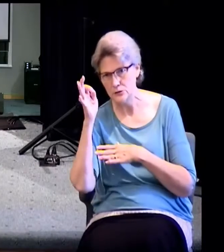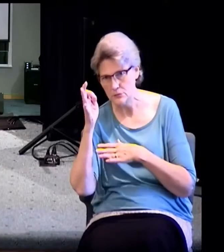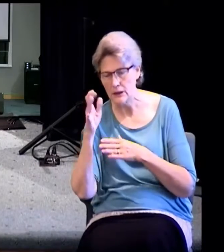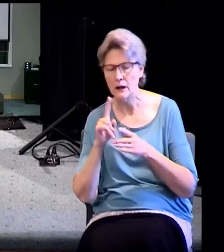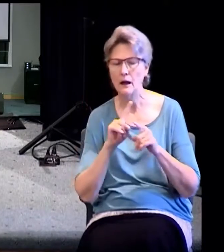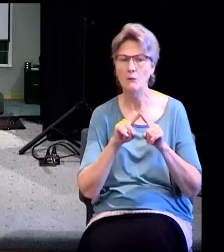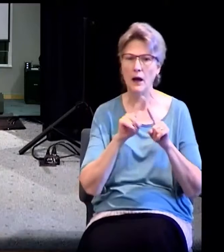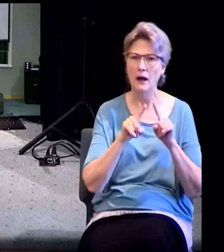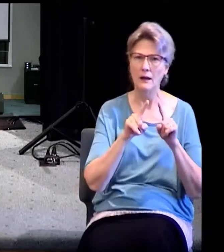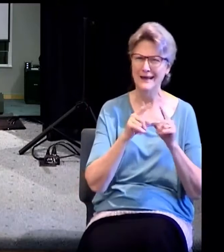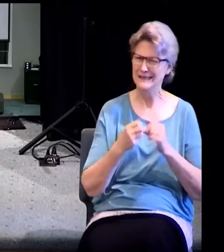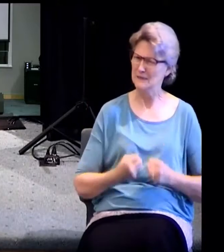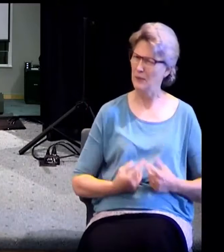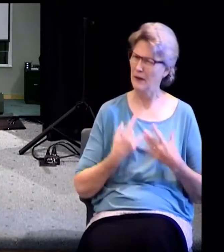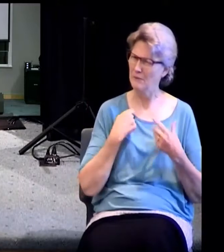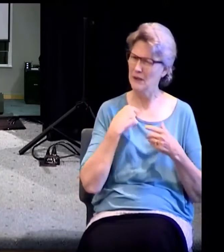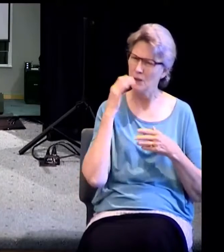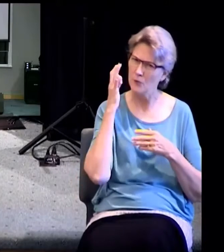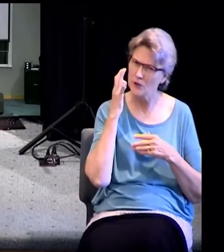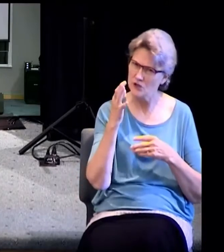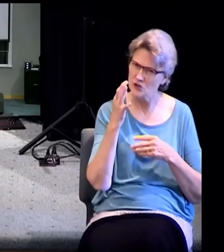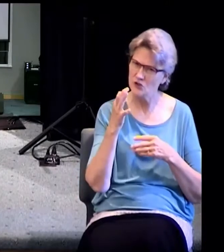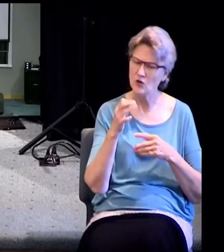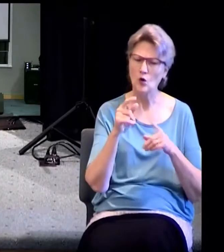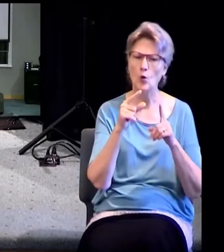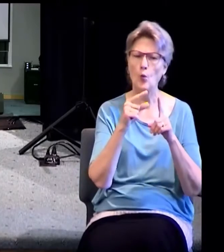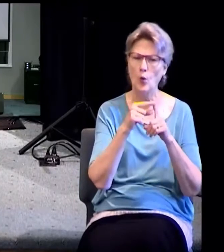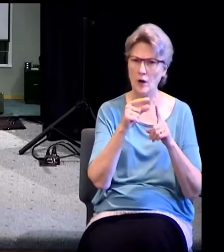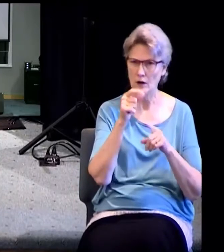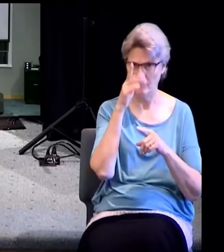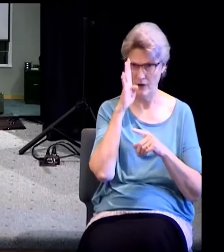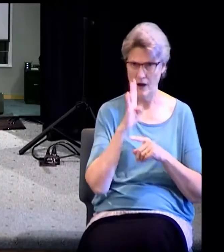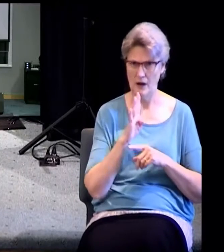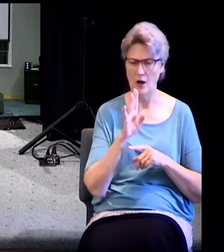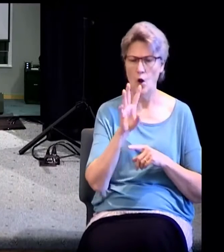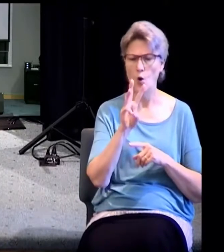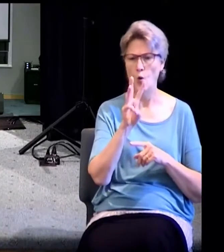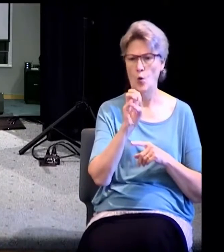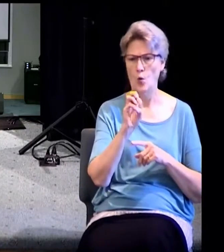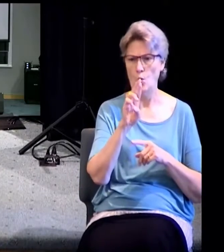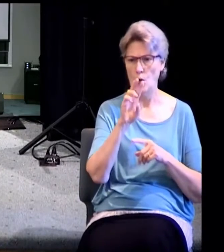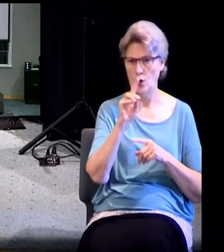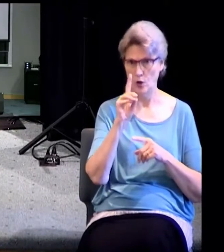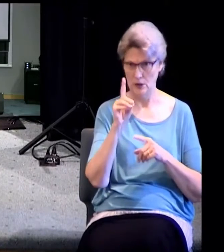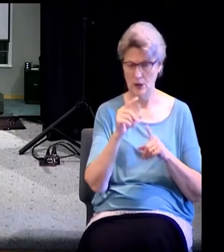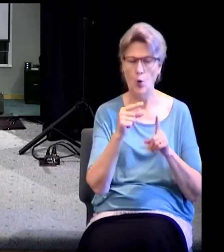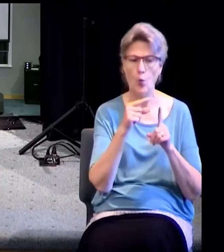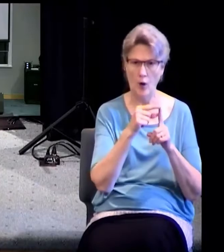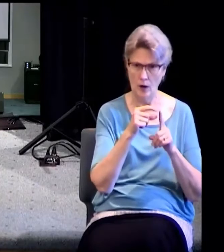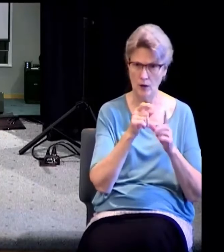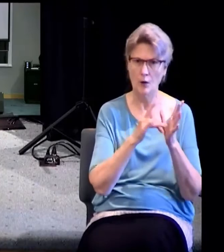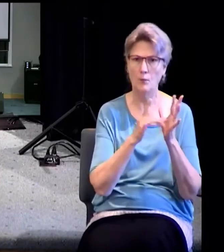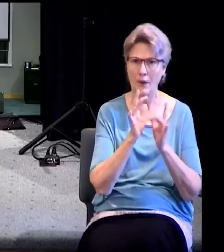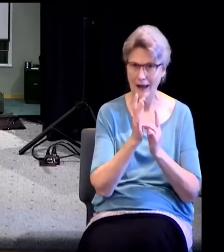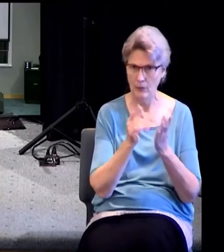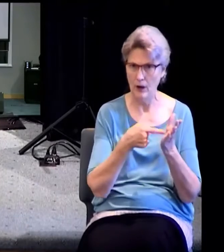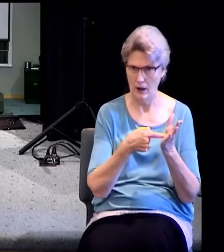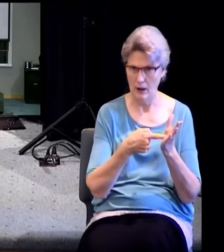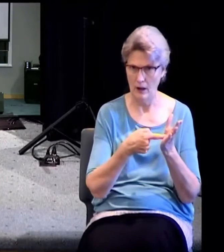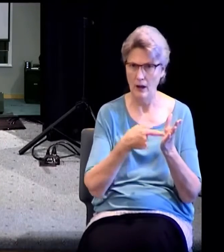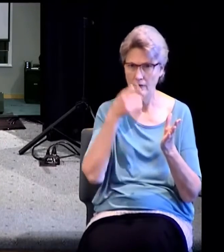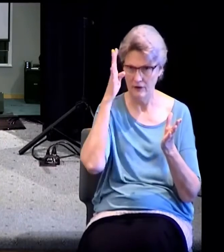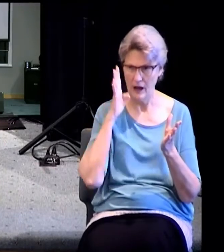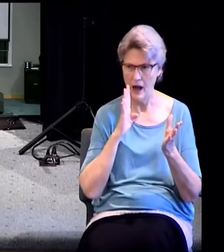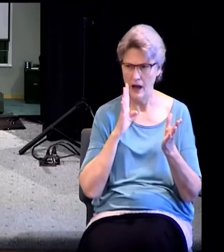just, this Word is absolutely incredible. It's wonderful. It's powerful. It's awesome. It's deep.